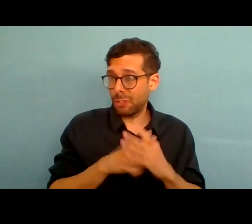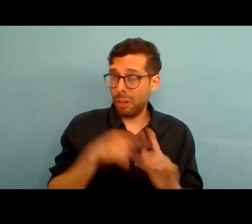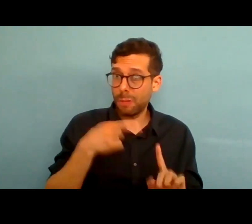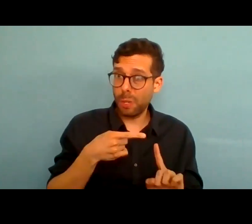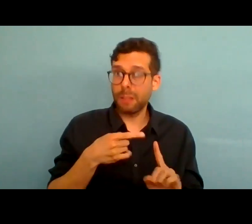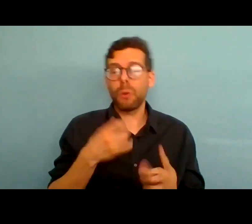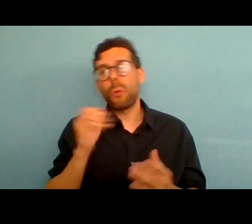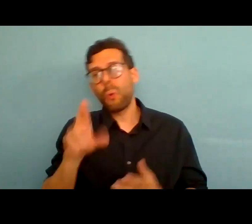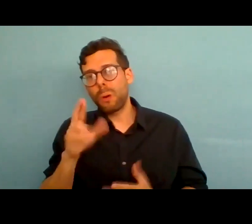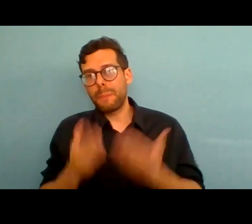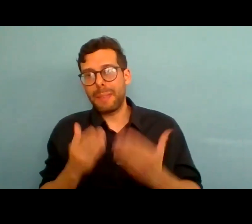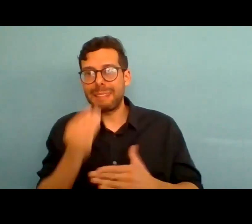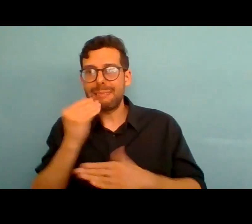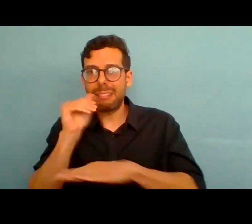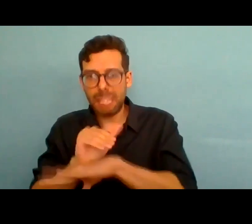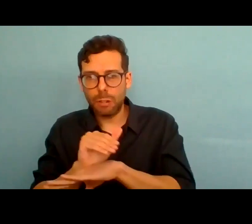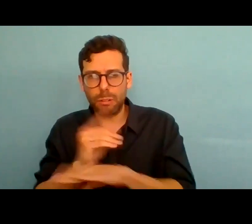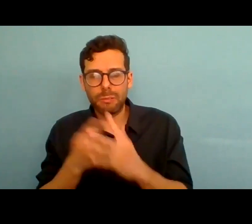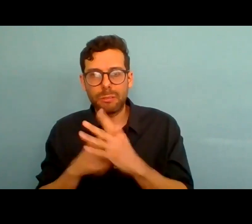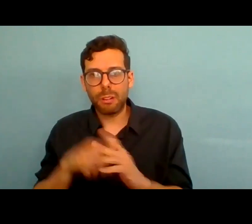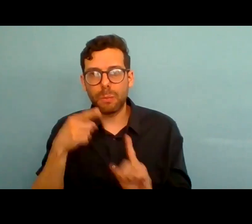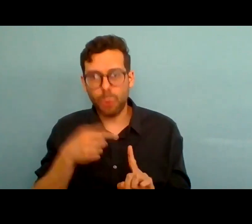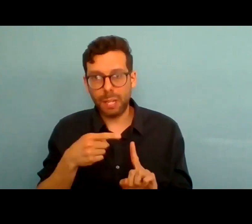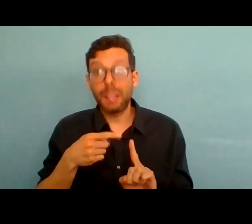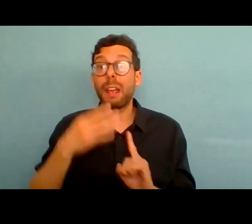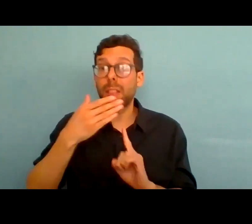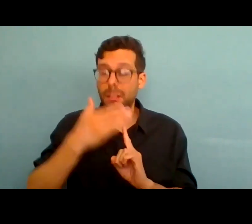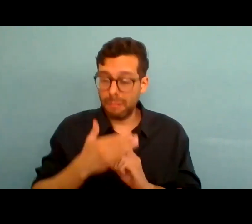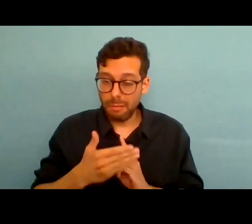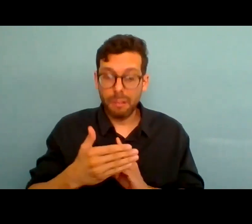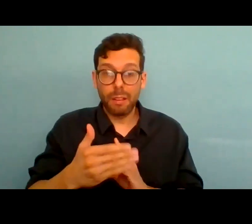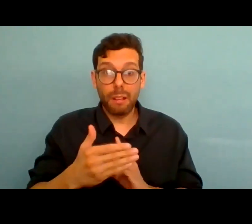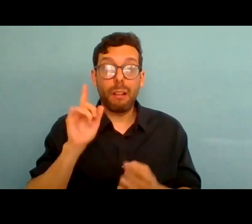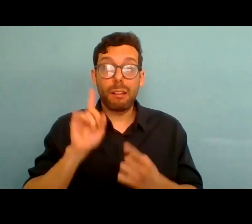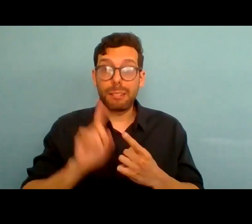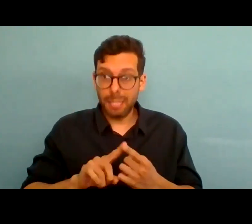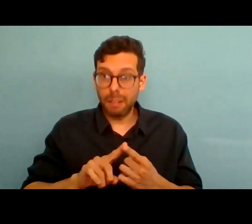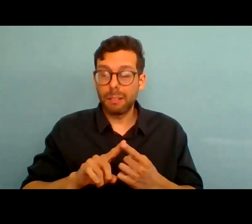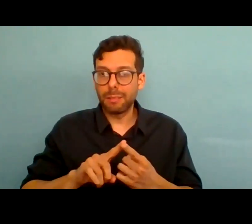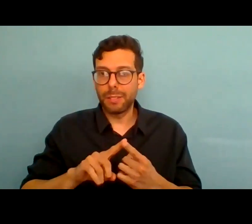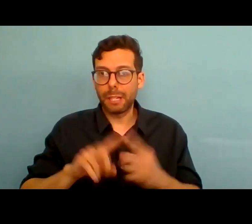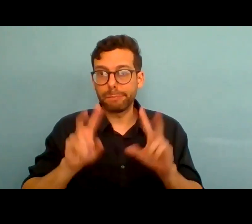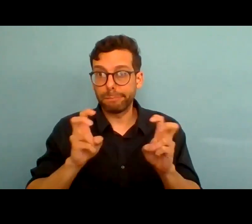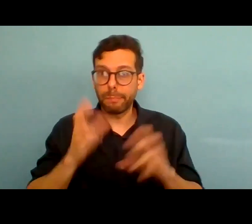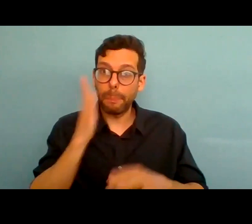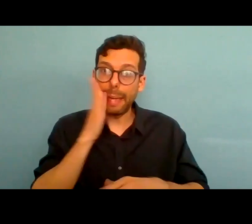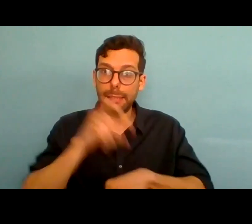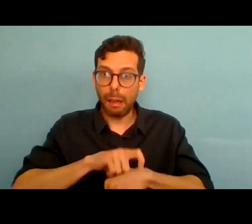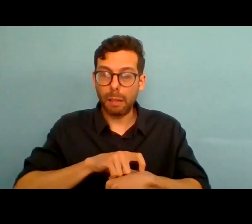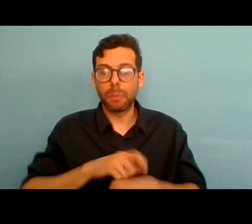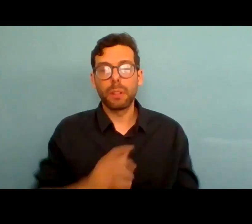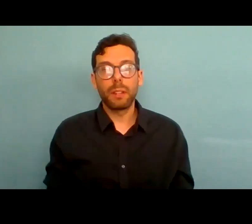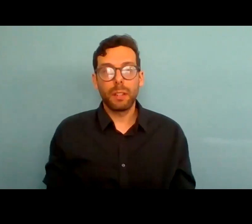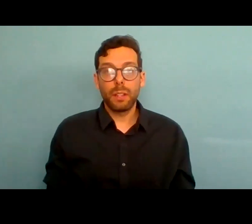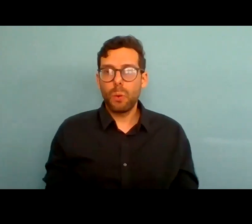two times I usually look at, and then moving forward until their stated bedtime, if you will. And looking at what that